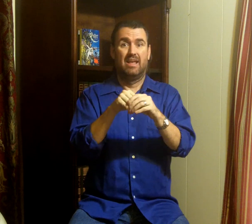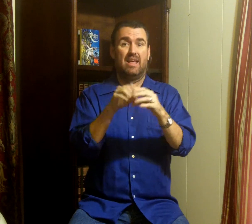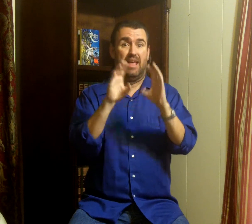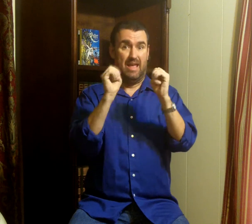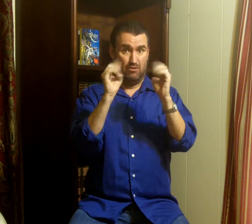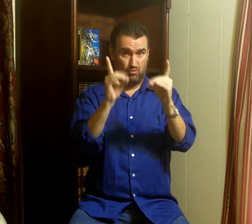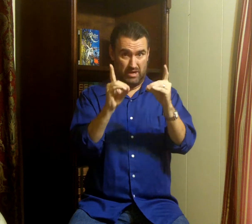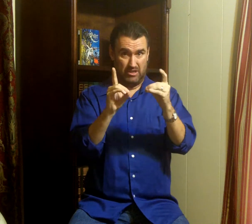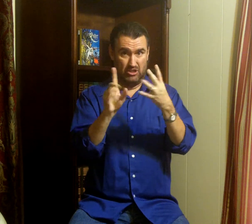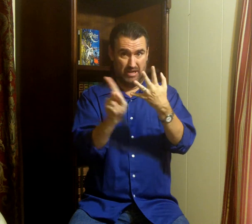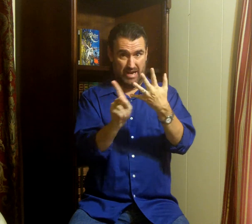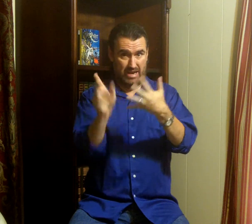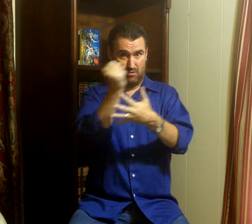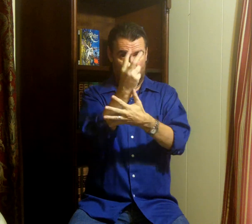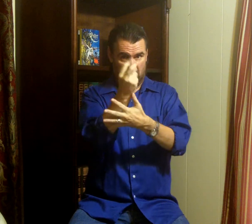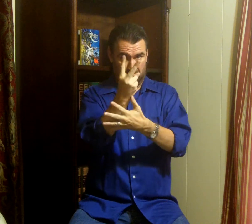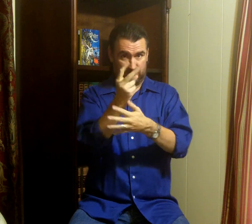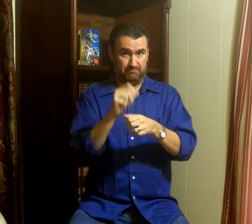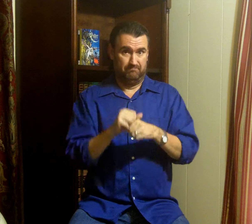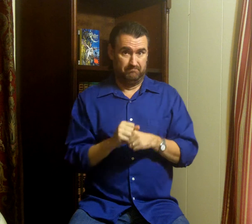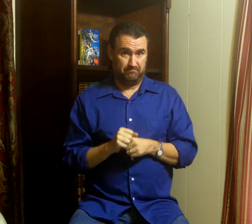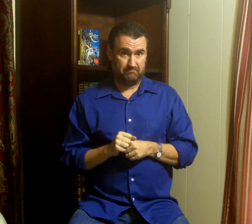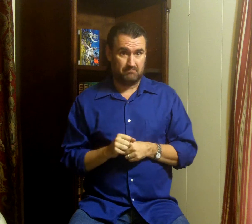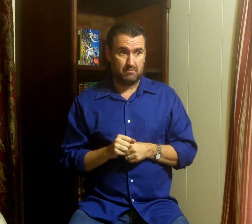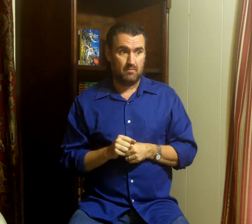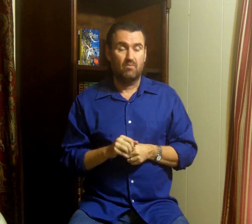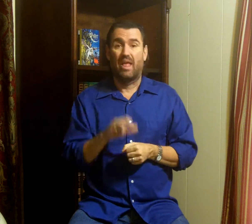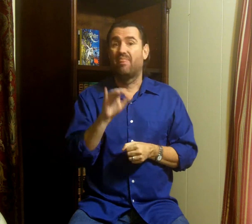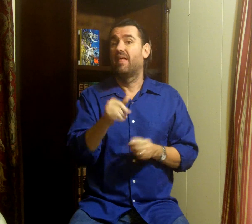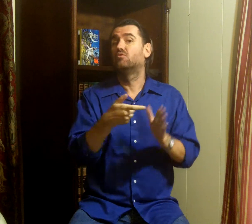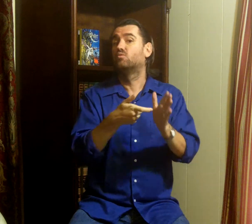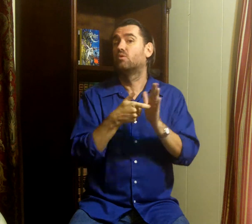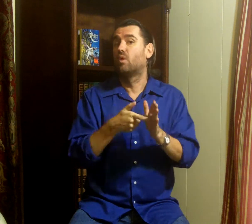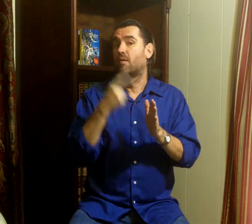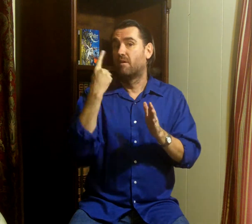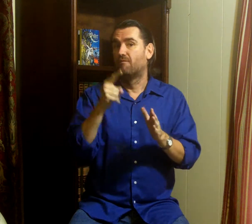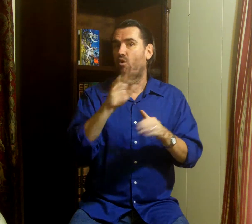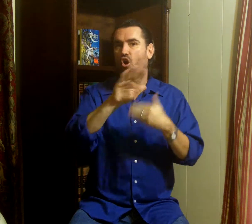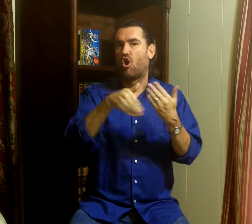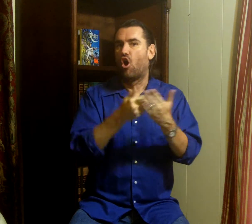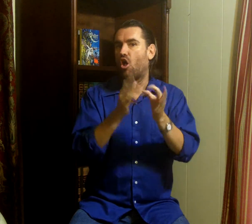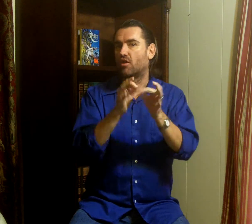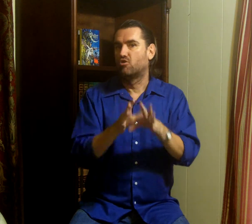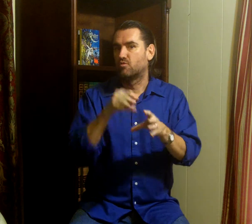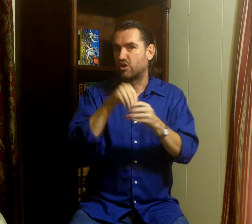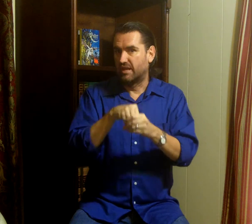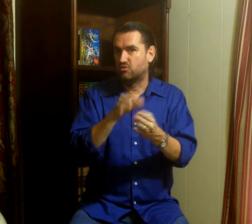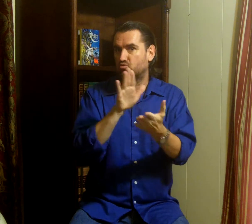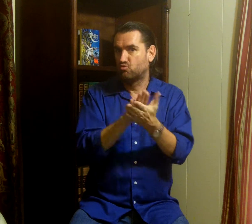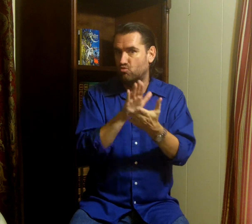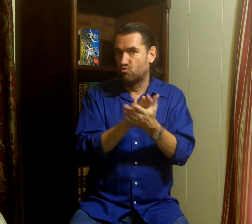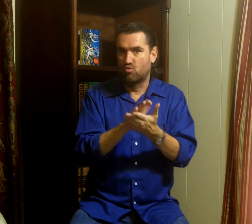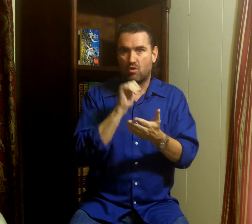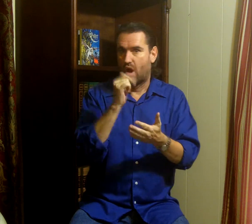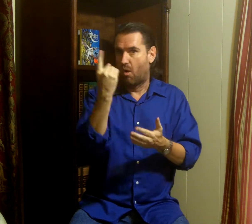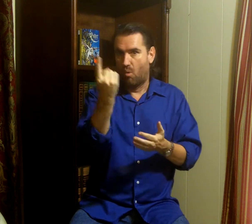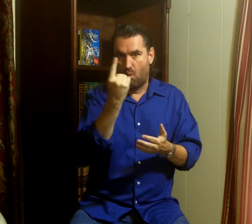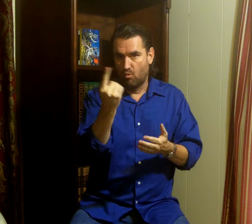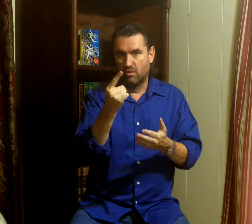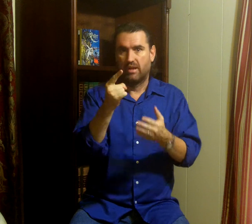the way, that is a requirement even if you're a freelancer. You don't just have an employee. The way that the law is written, or the mandate is written, is that